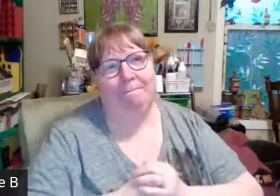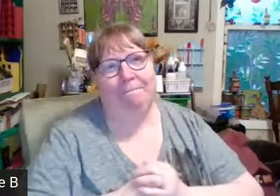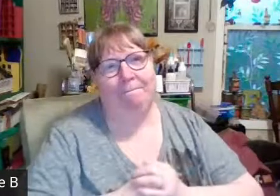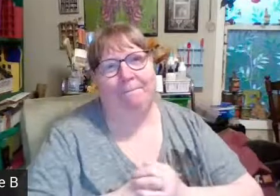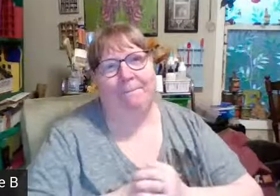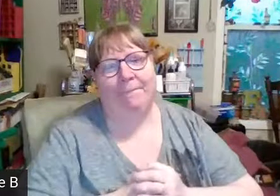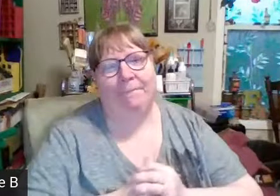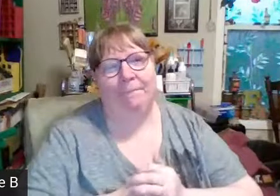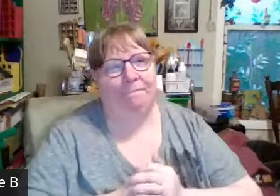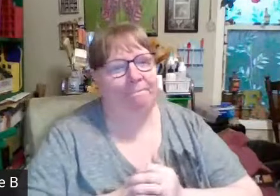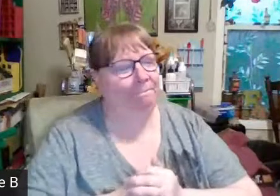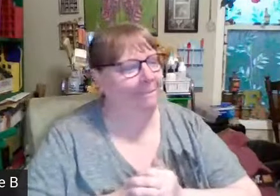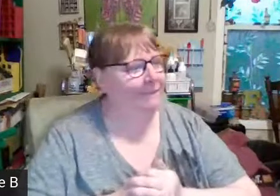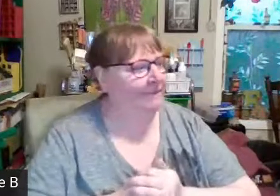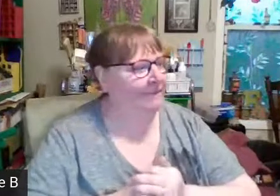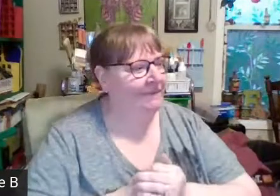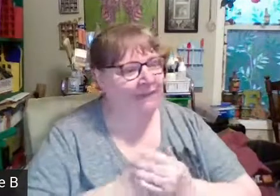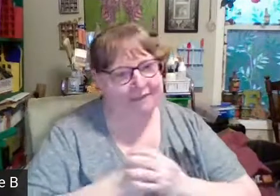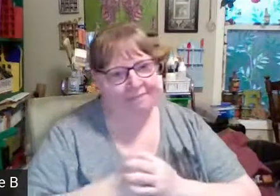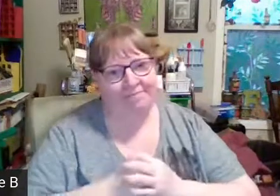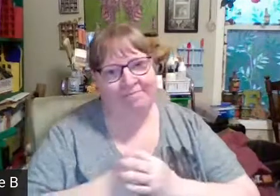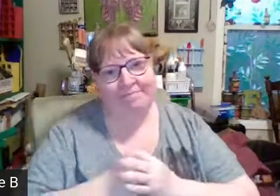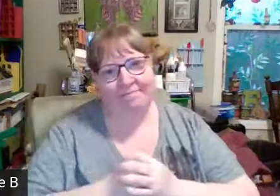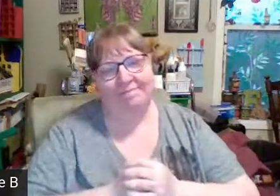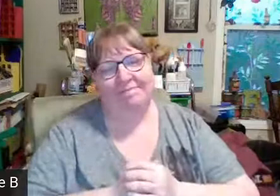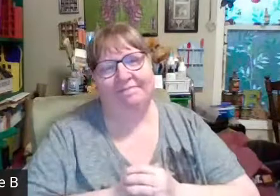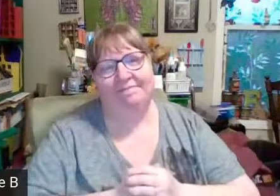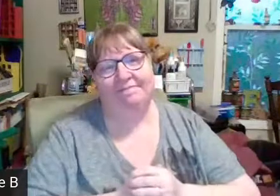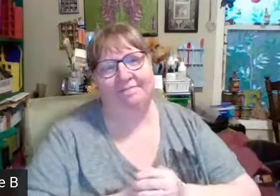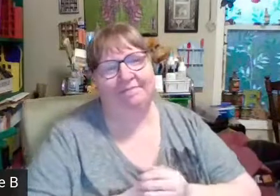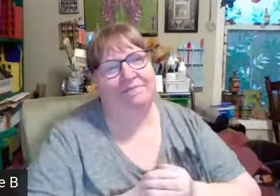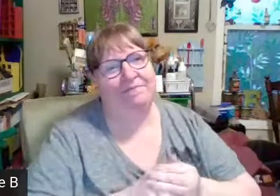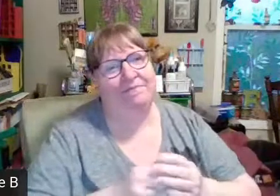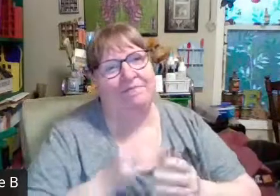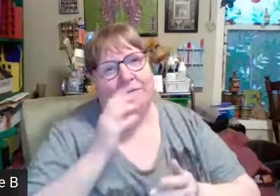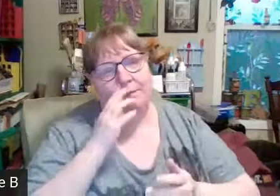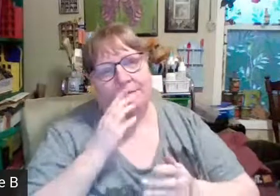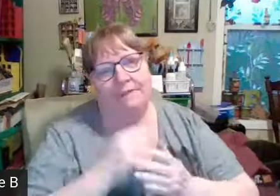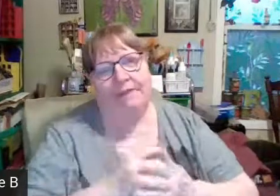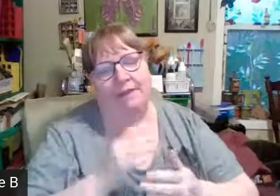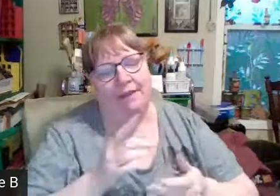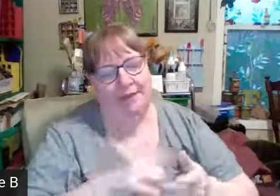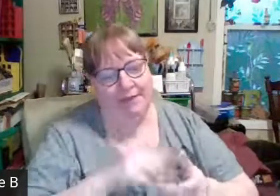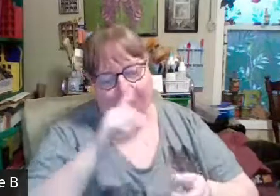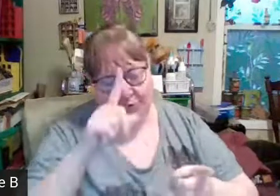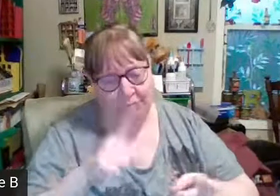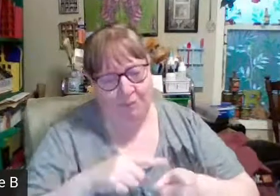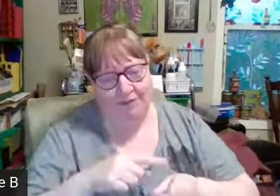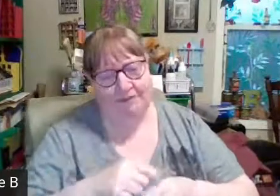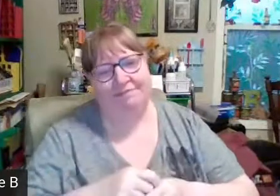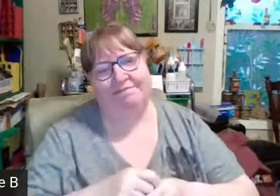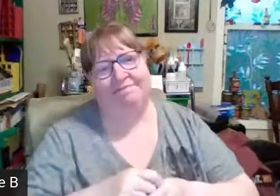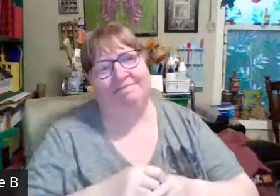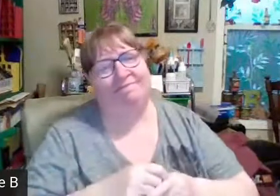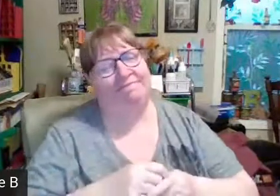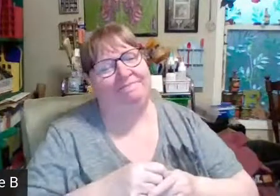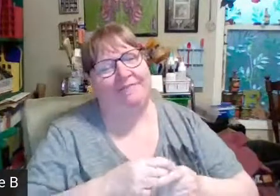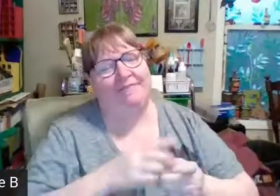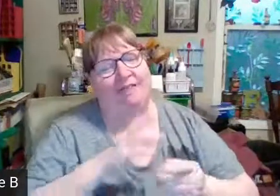any questions you would that you think a heartist would ask, or if you're a heartist, ask the questions you want to. That way everyone can feel free